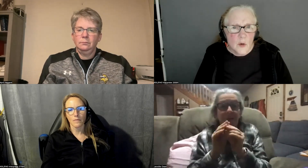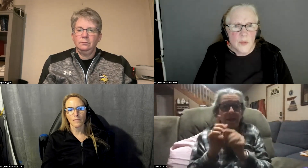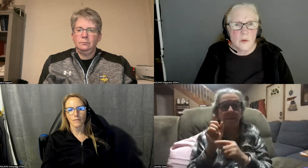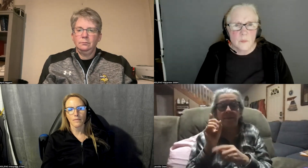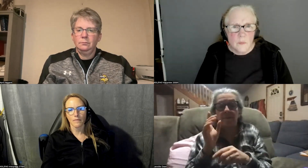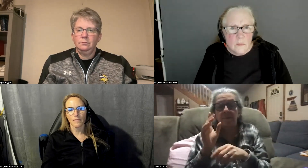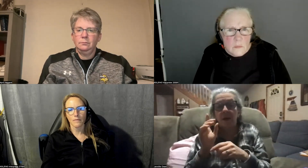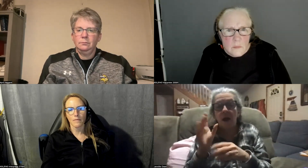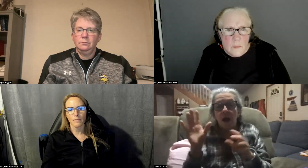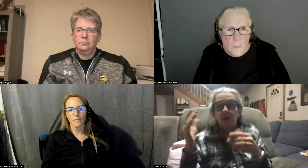whether